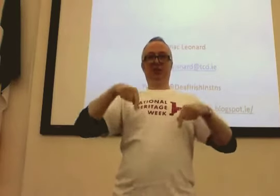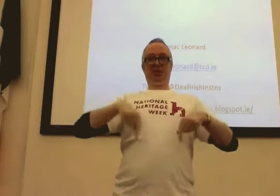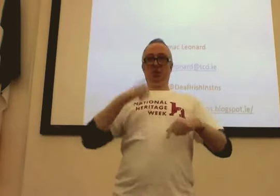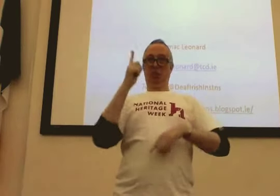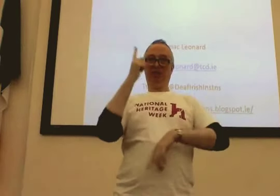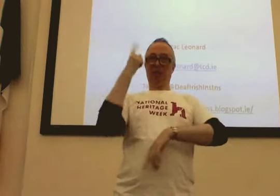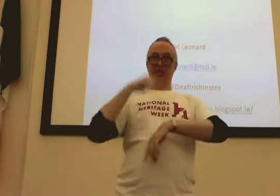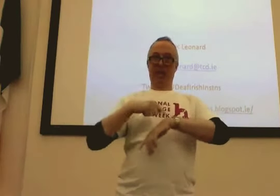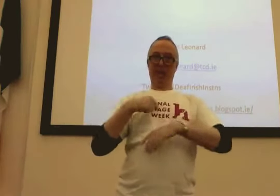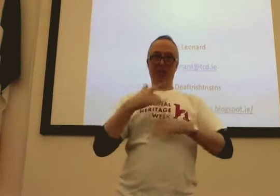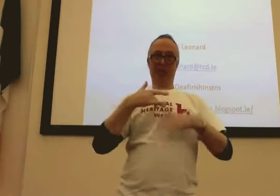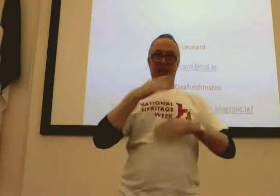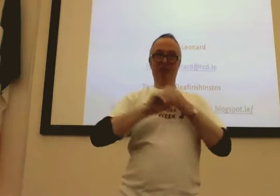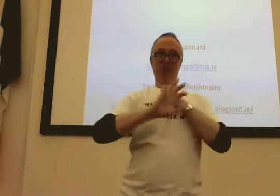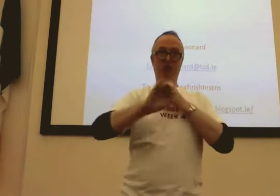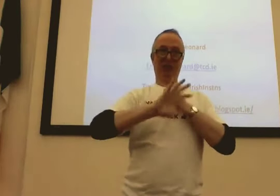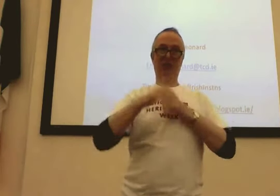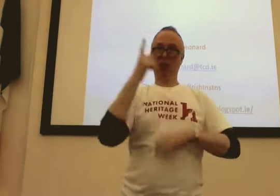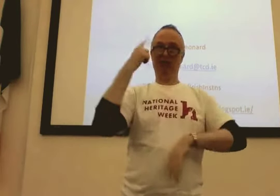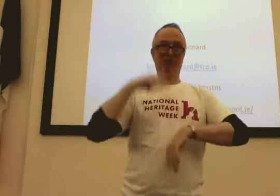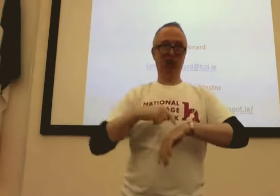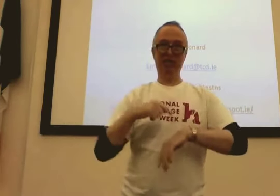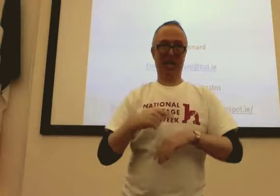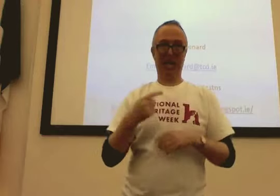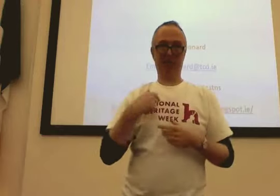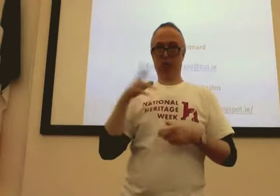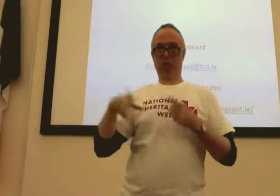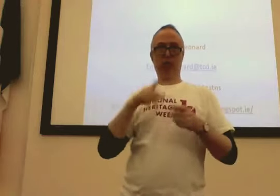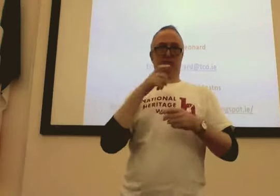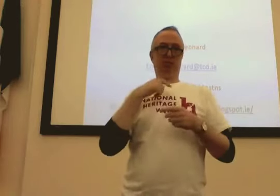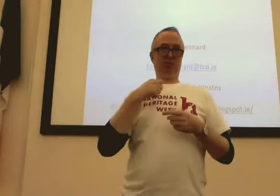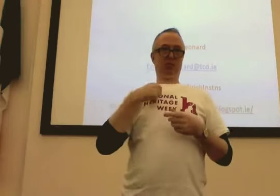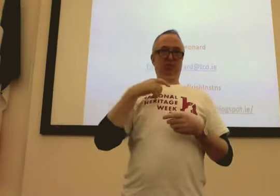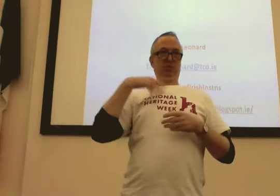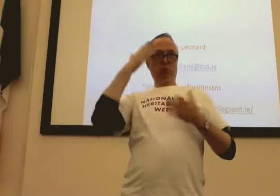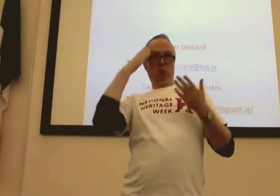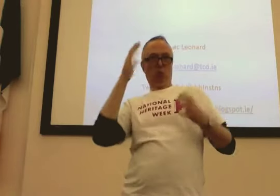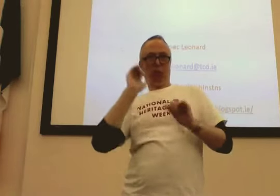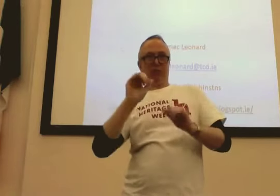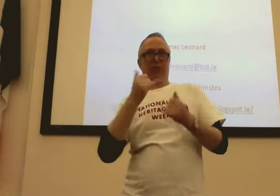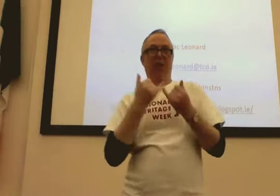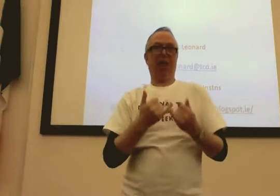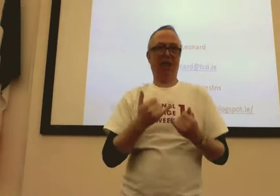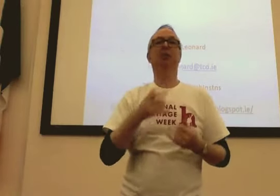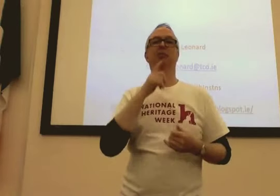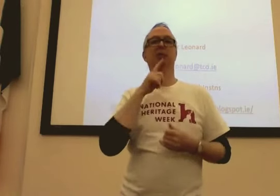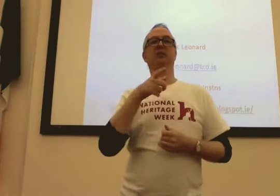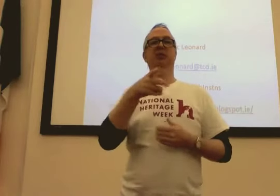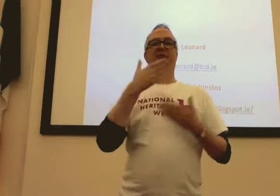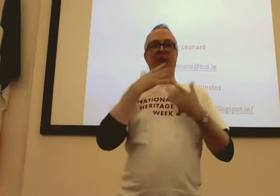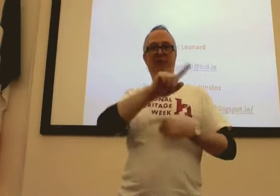we cannot adjust because of the logistics. And today we just didn't have the time